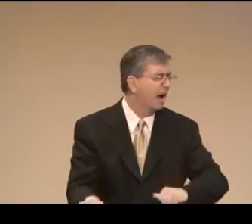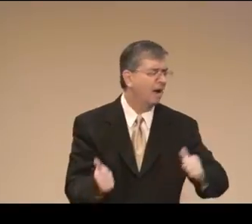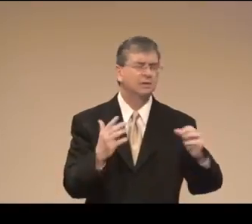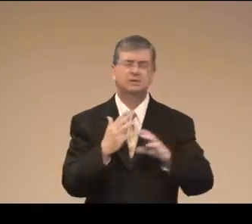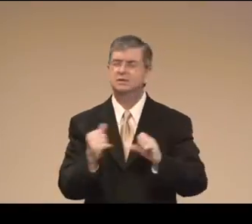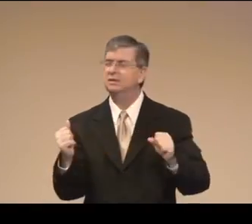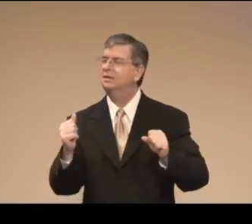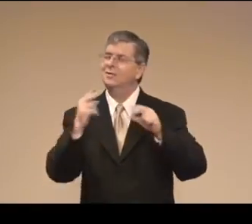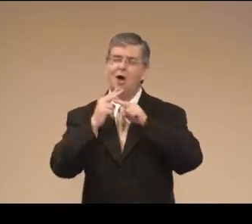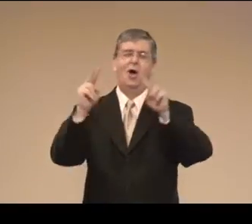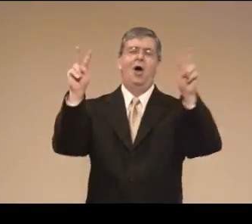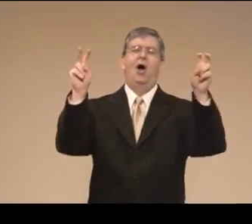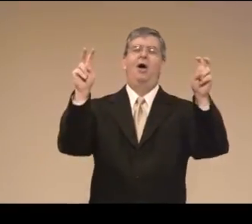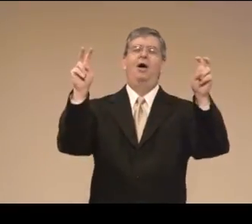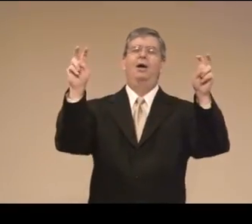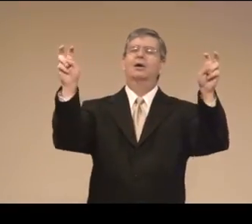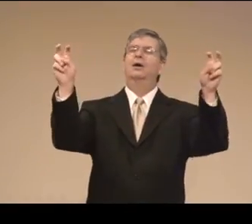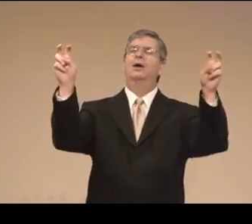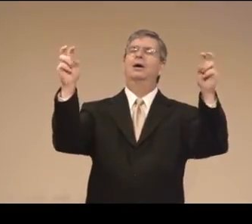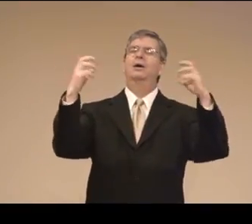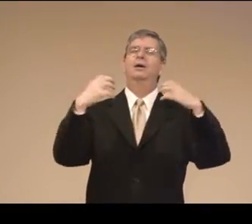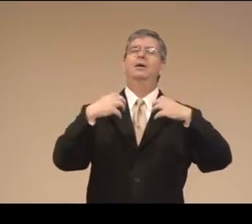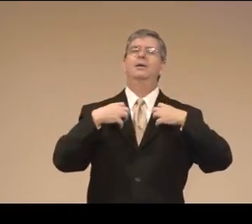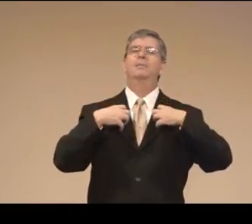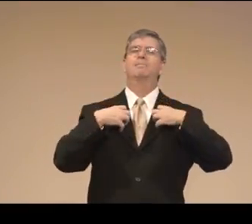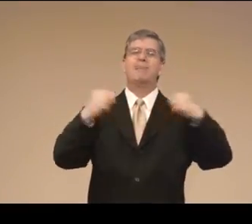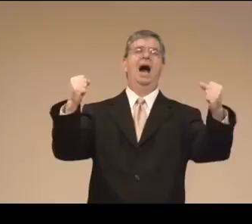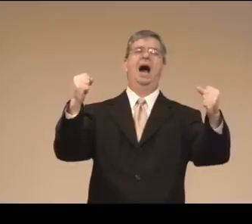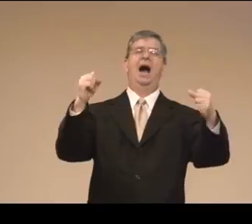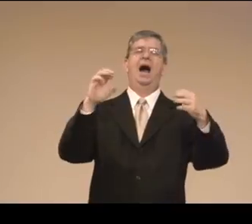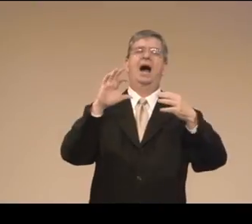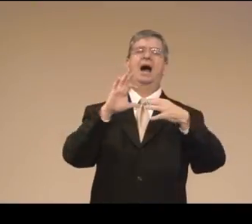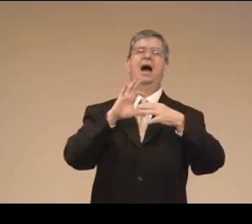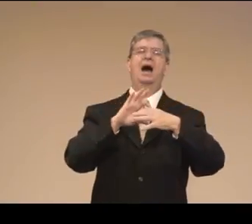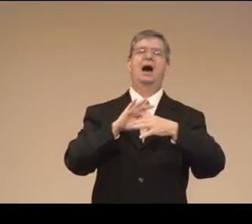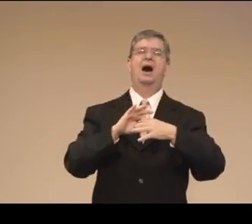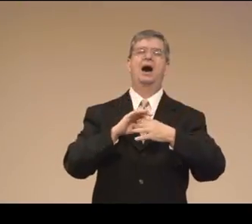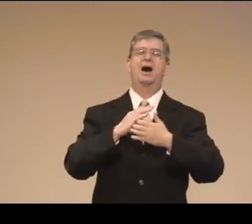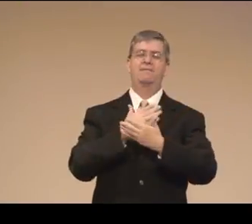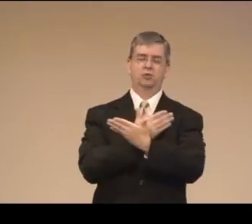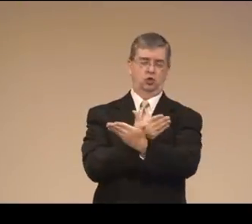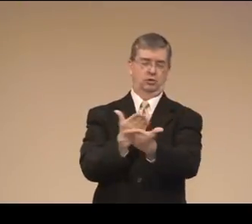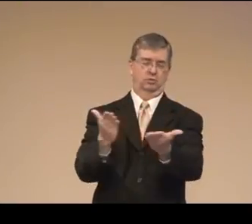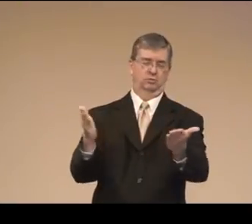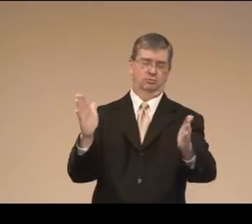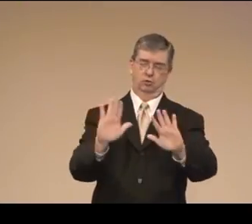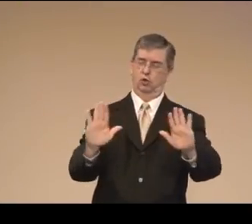them. It's called the might of yours.